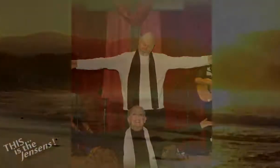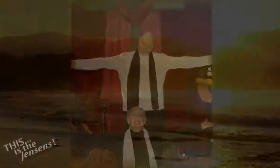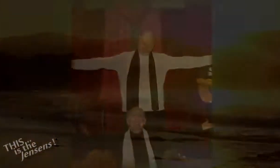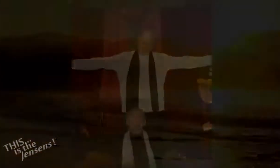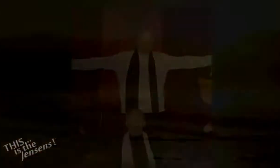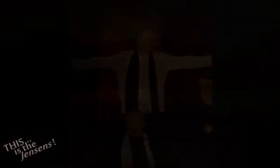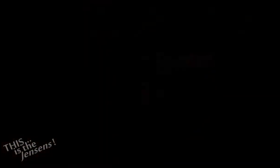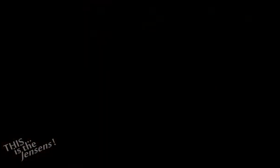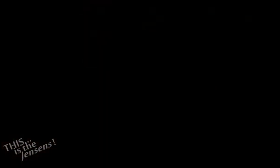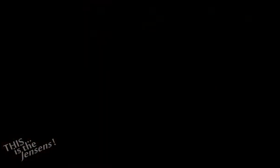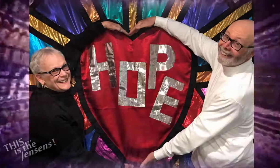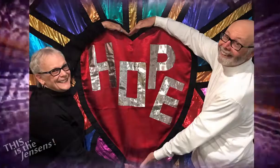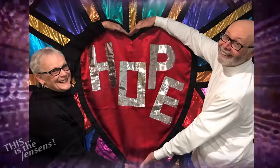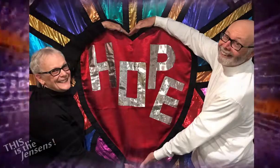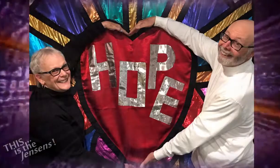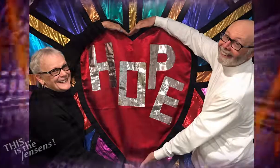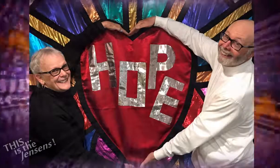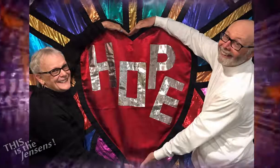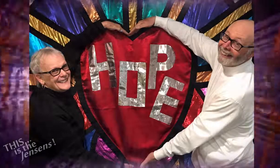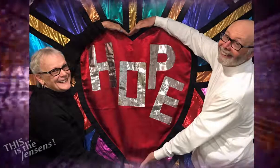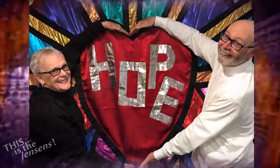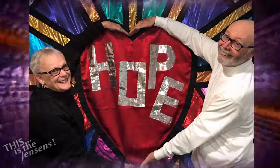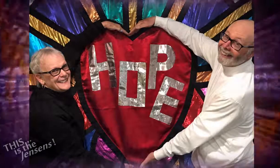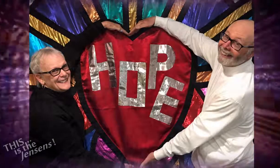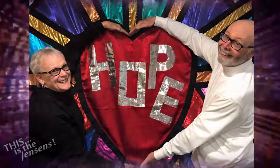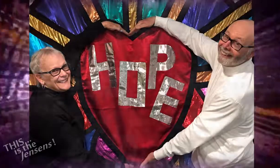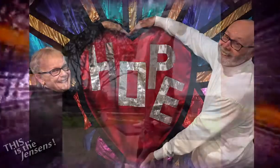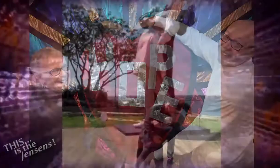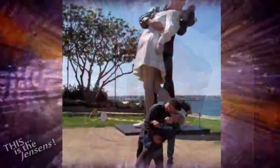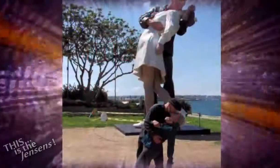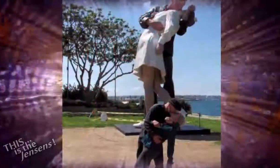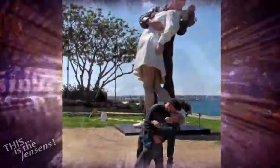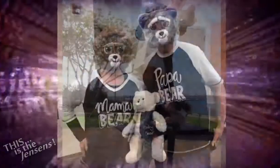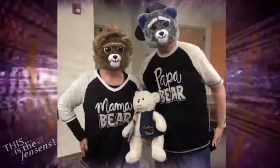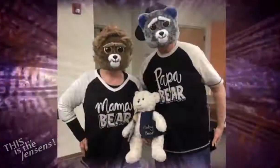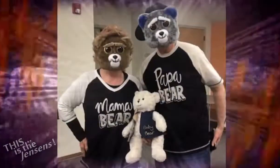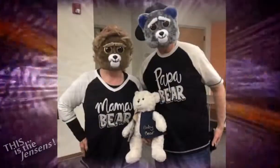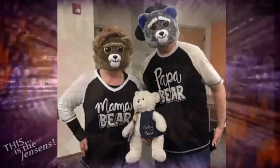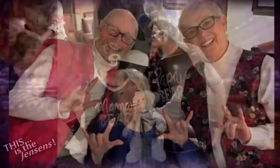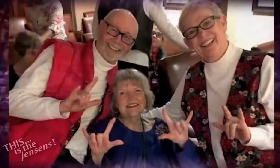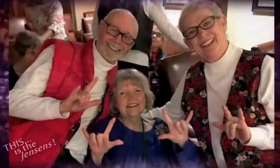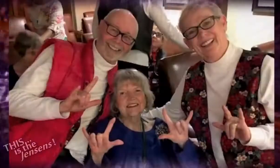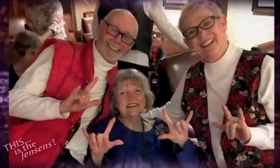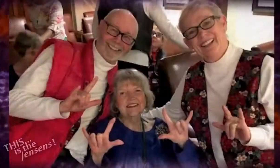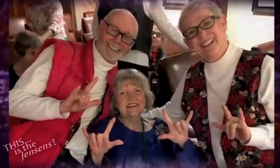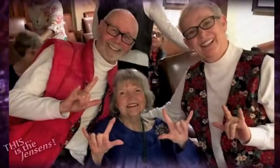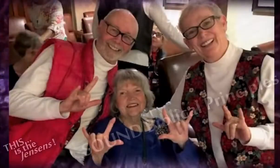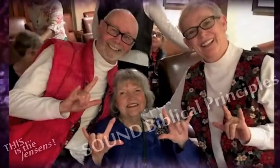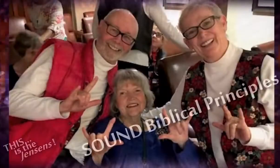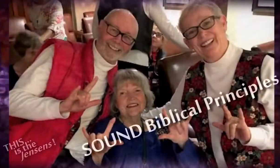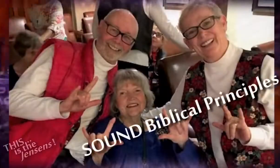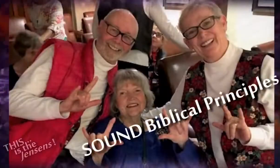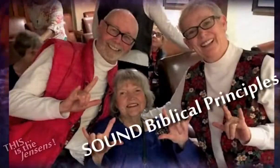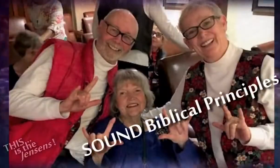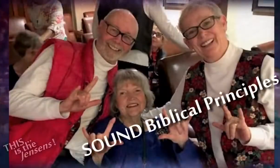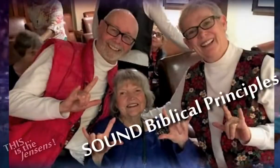community. The Jensens have a contagious joy, passion, humor, and spirit that they reinforce with sound biblical